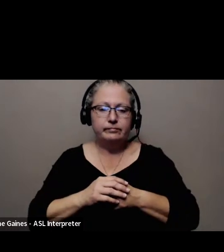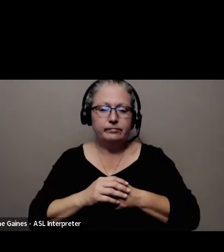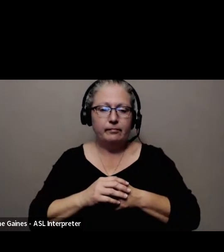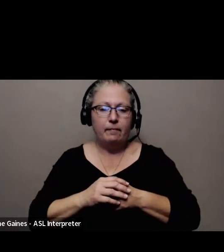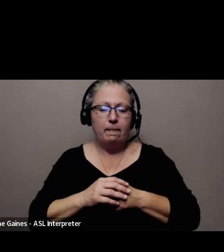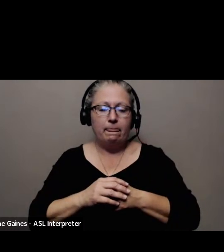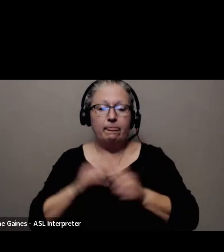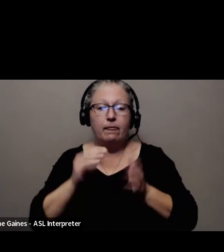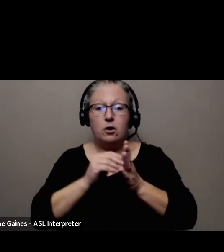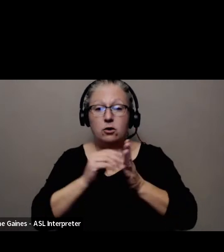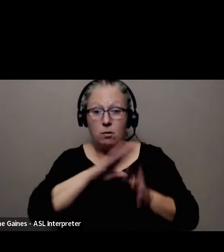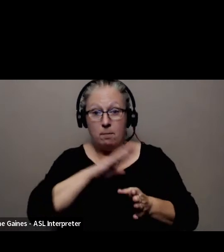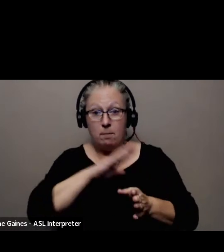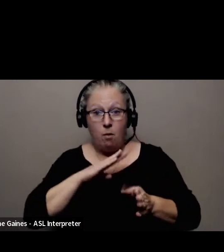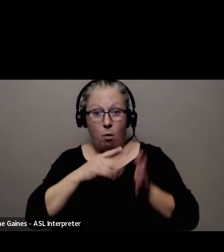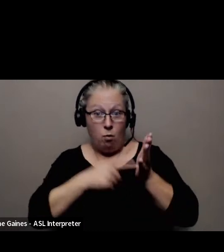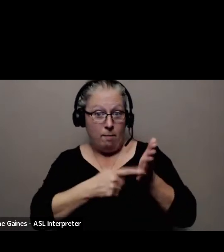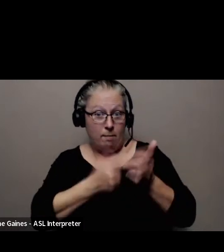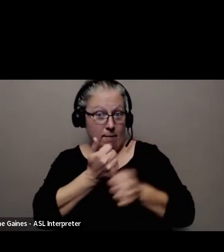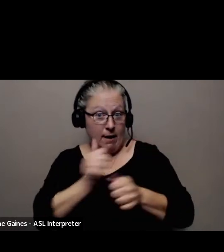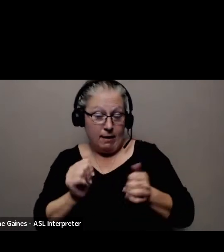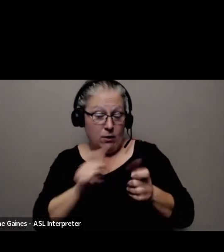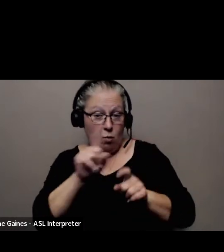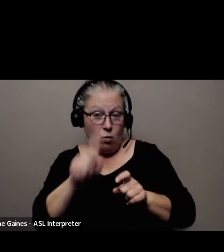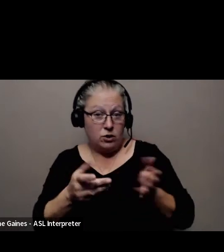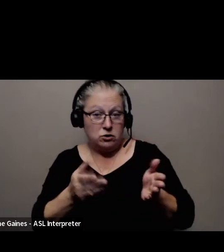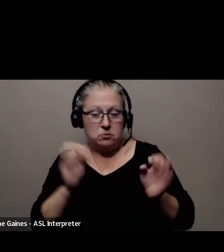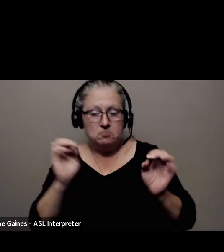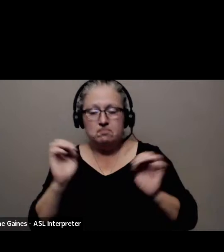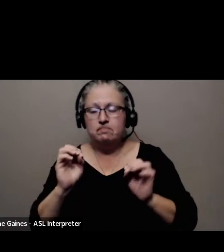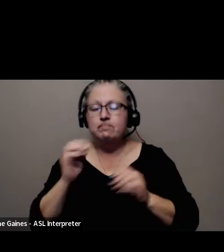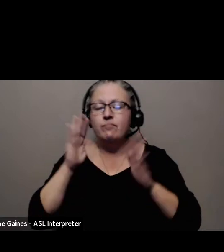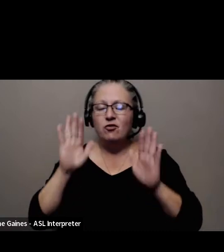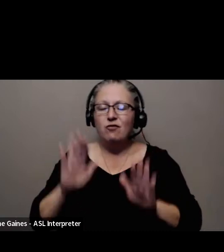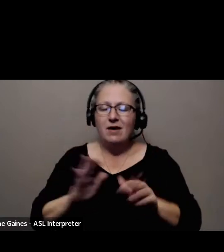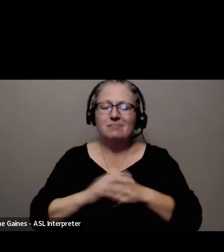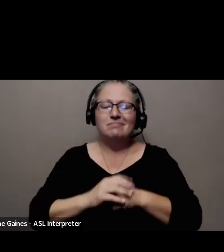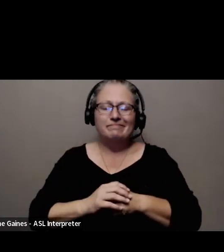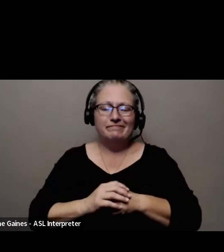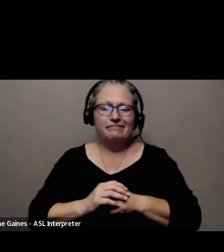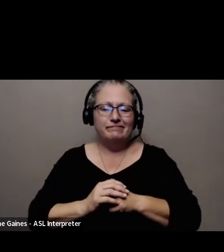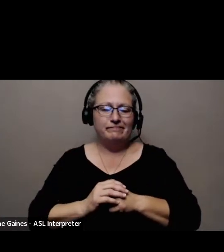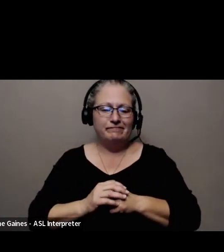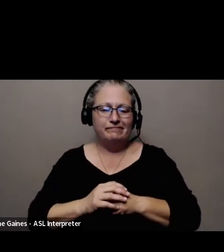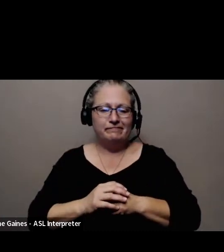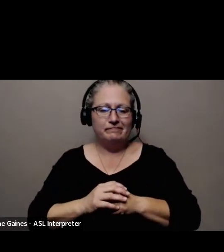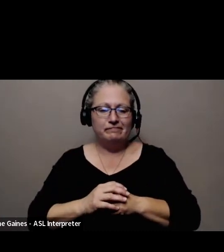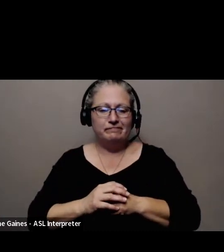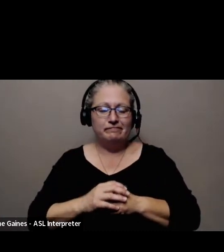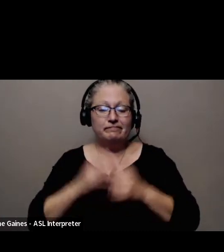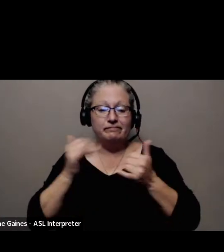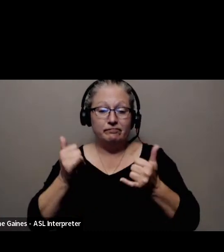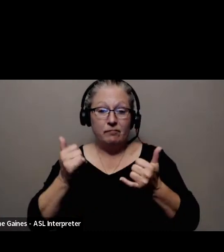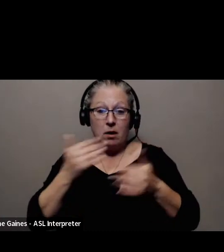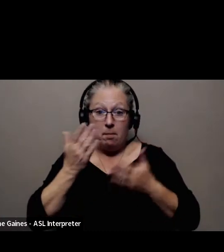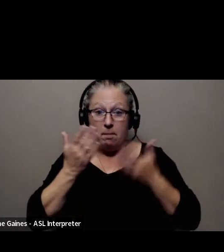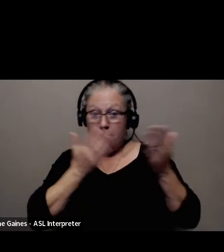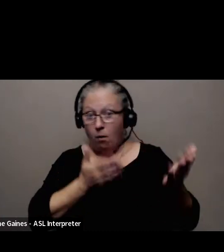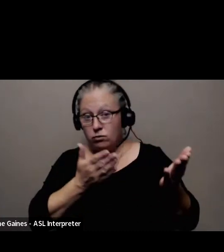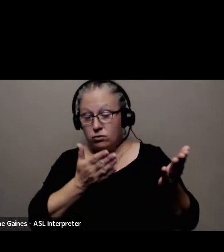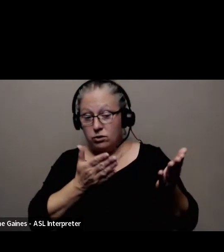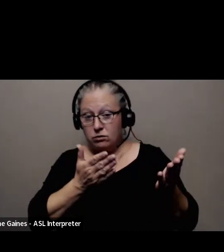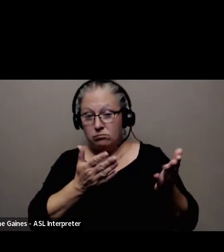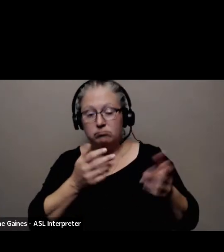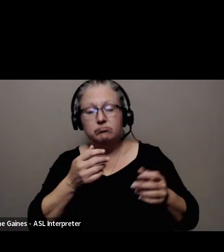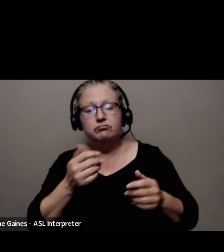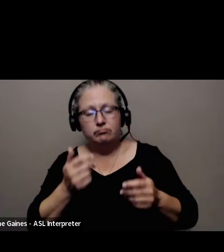Our student board reps, do y'all have any questions? Okay, great. All right. I'd like to entertain a motion to. So